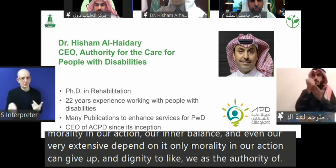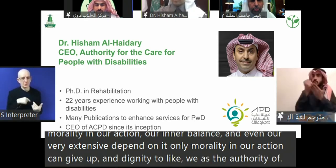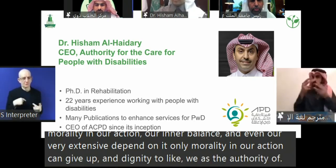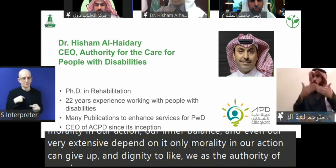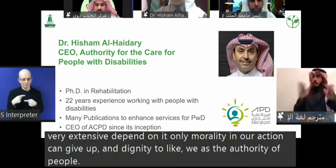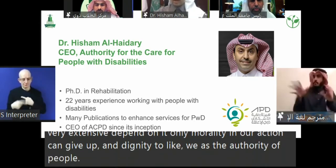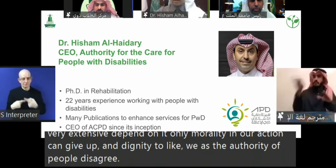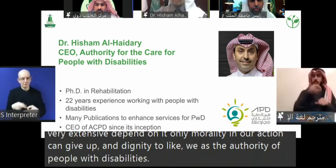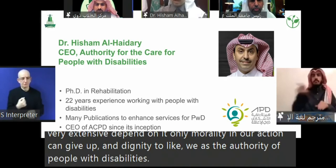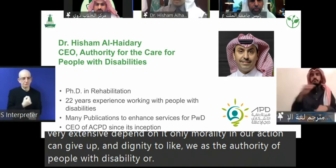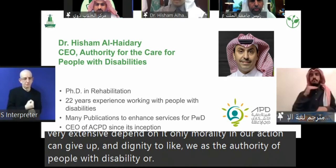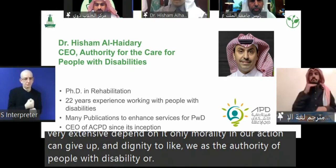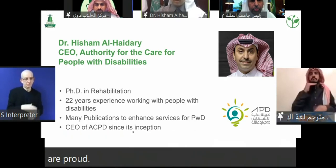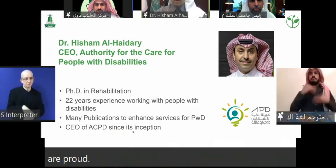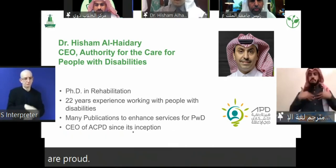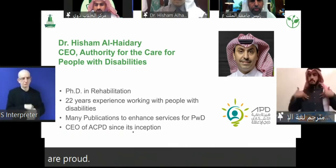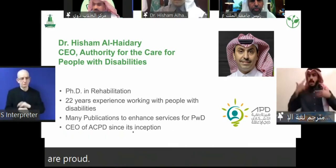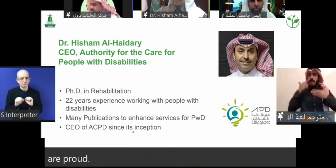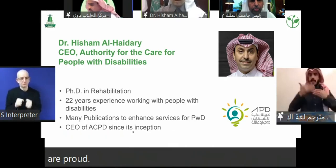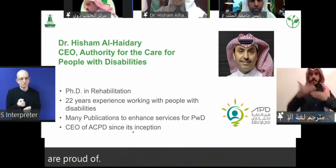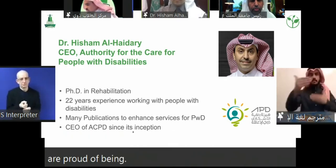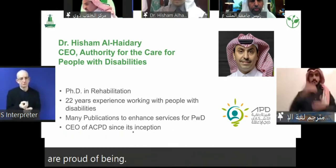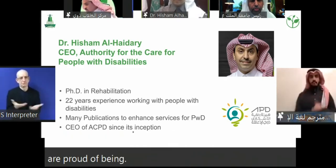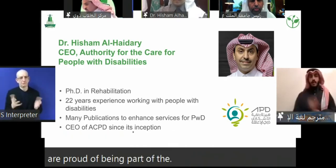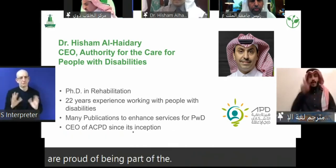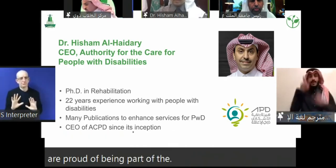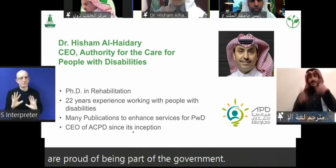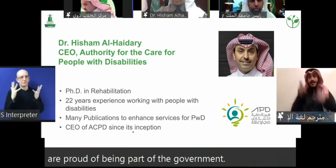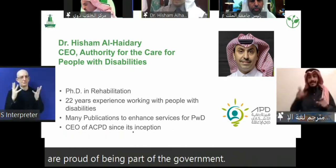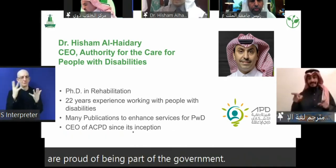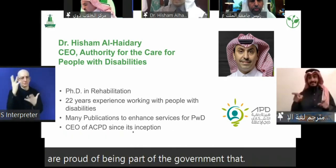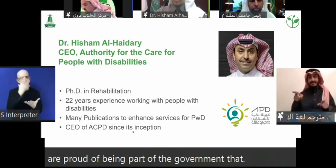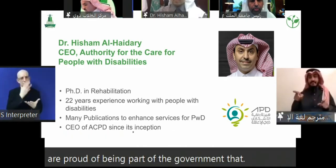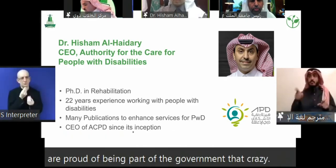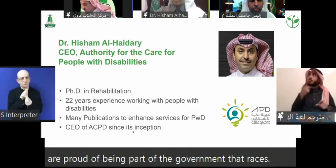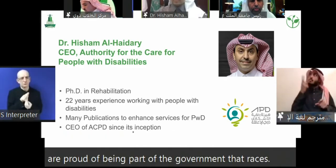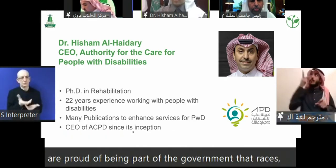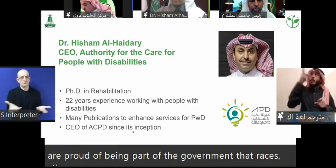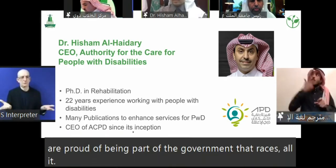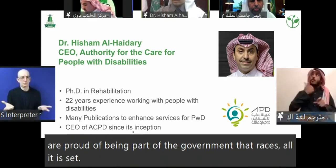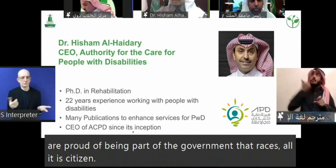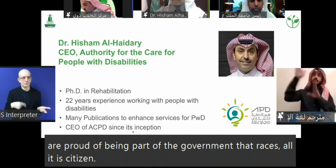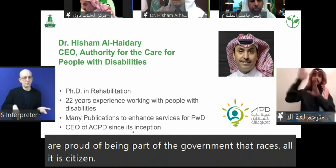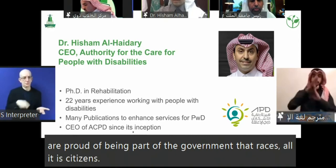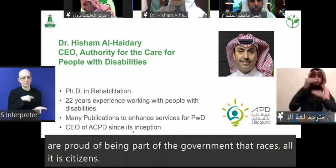people with disability, are proud of being part of the government that praises all its